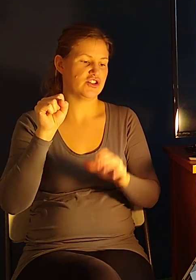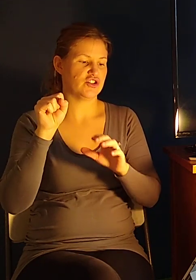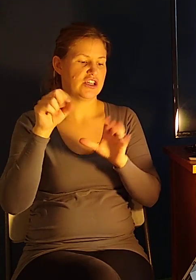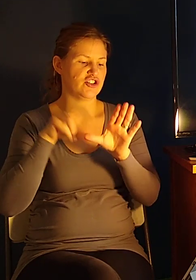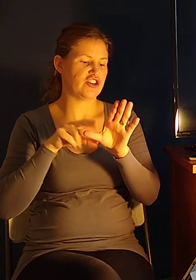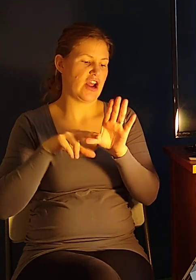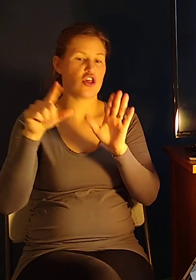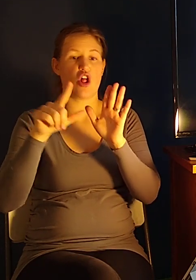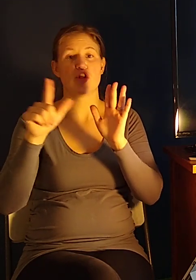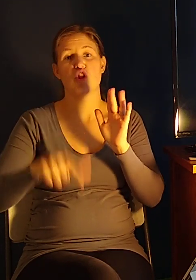chair.